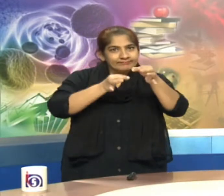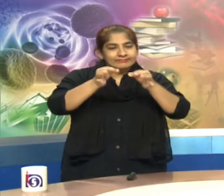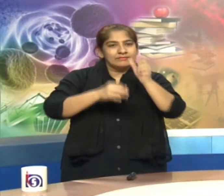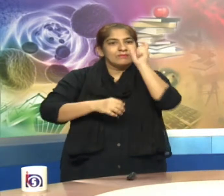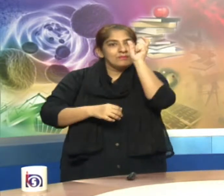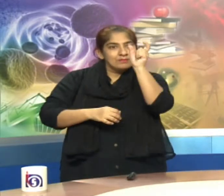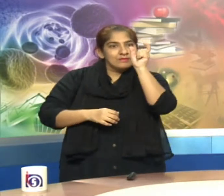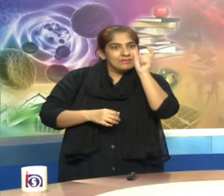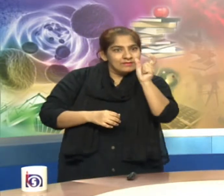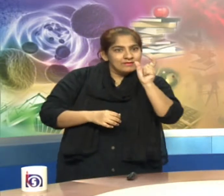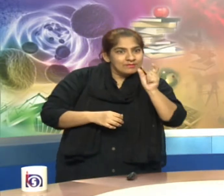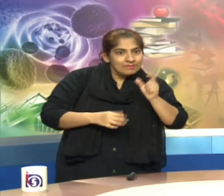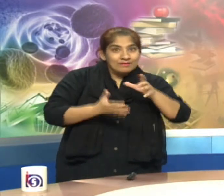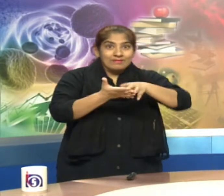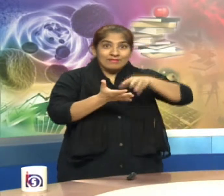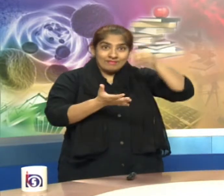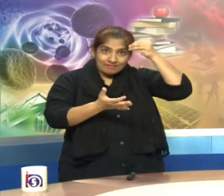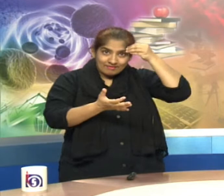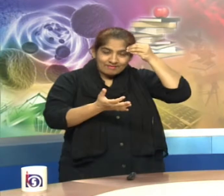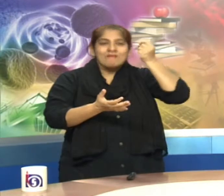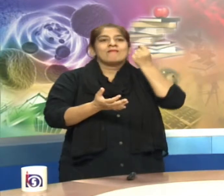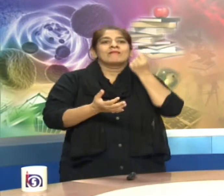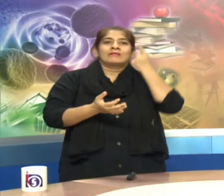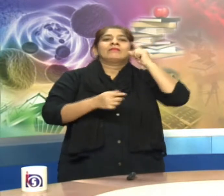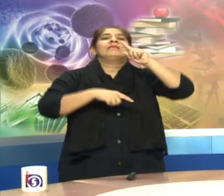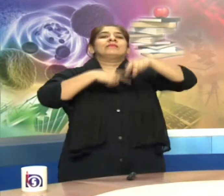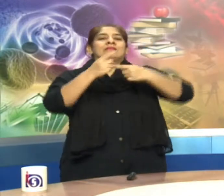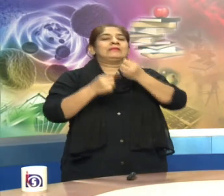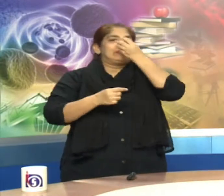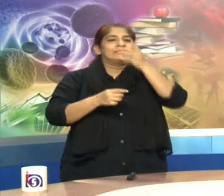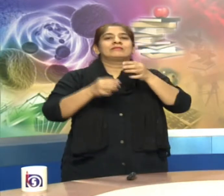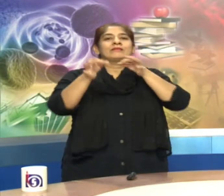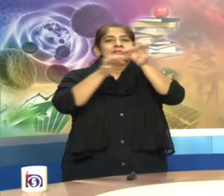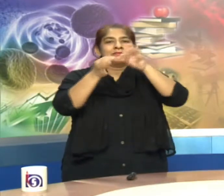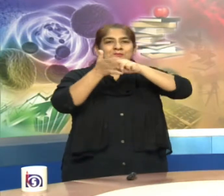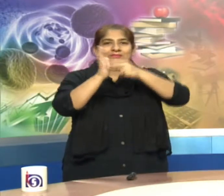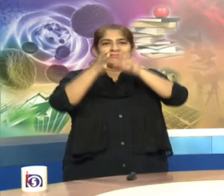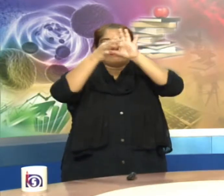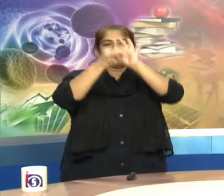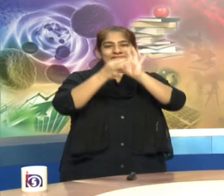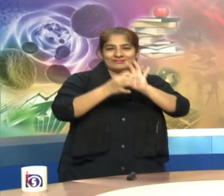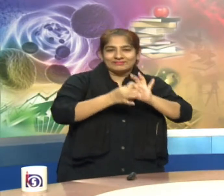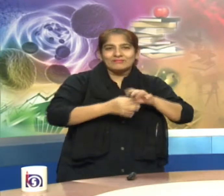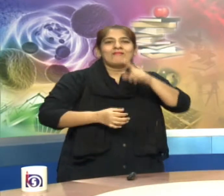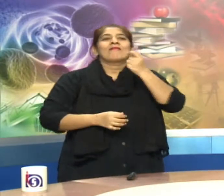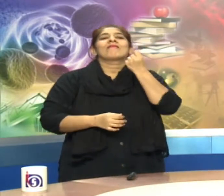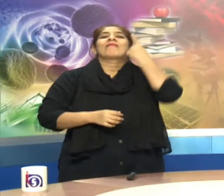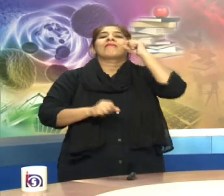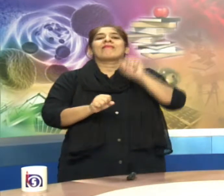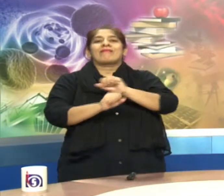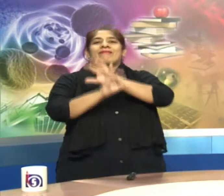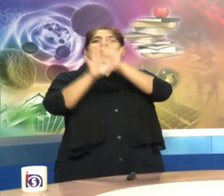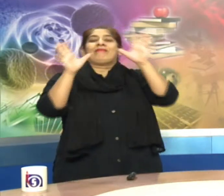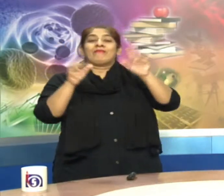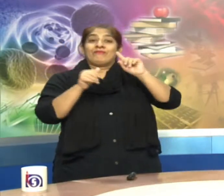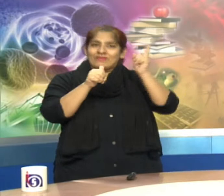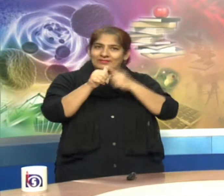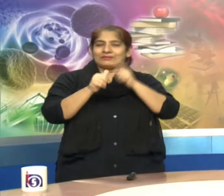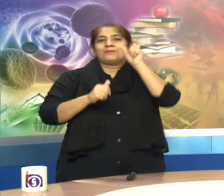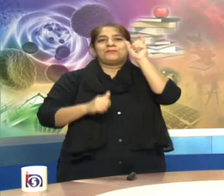I will explain all the difficult words that you will be able to understand so that after you can